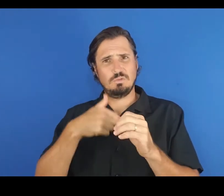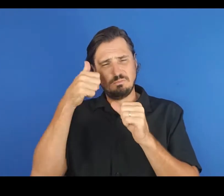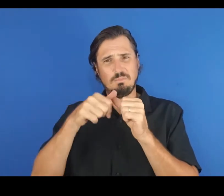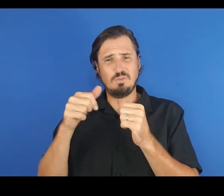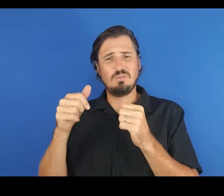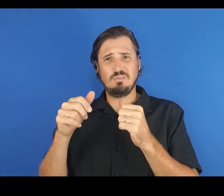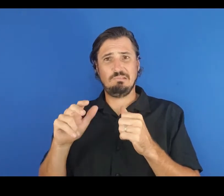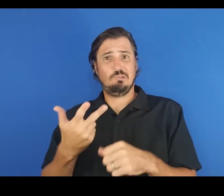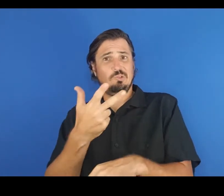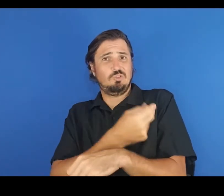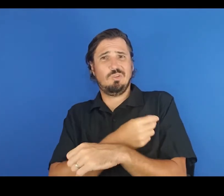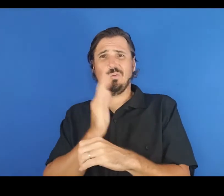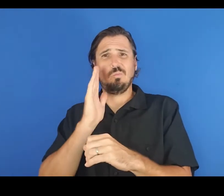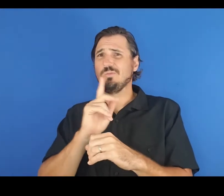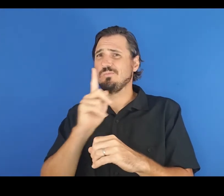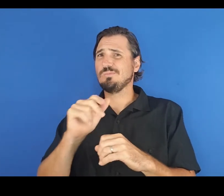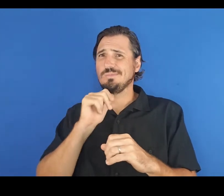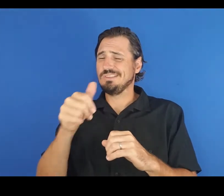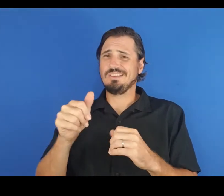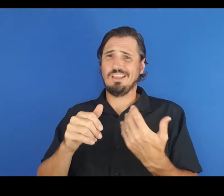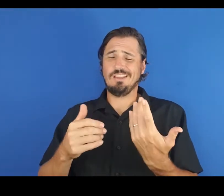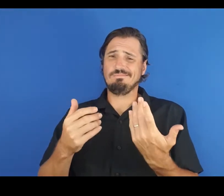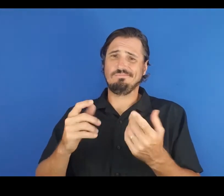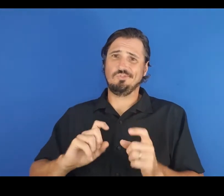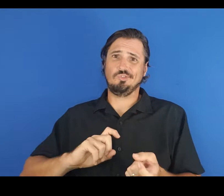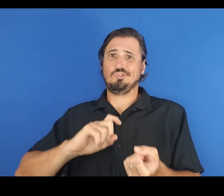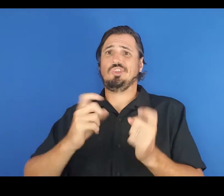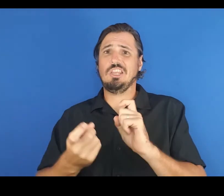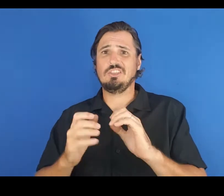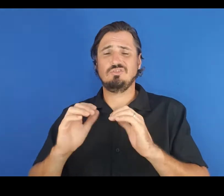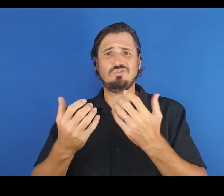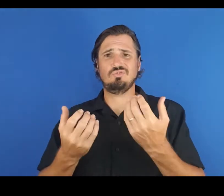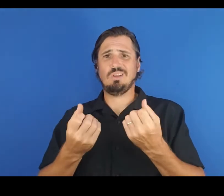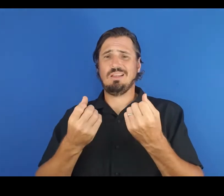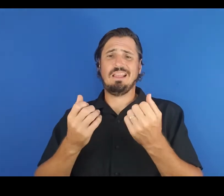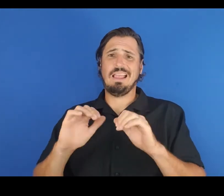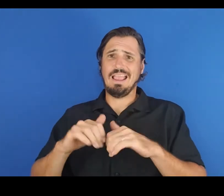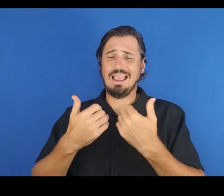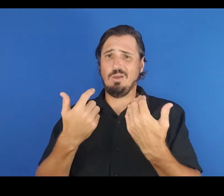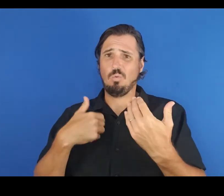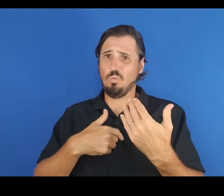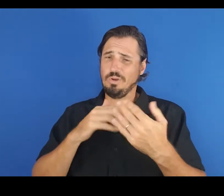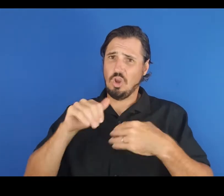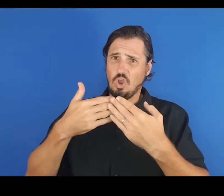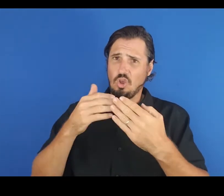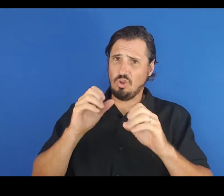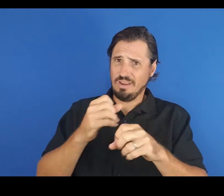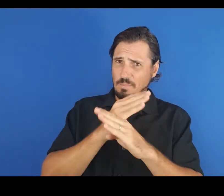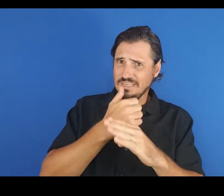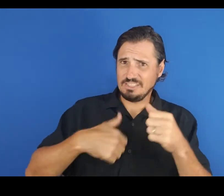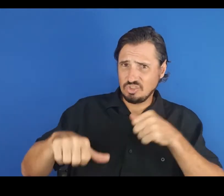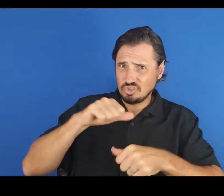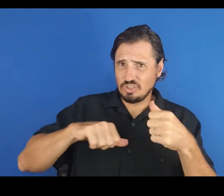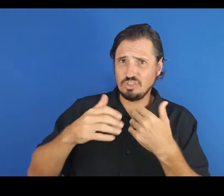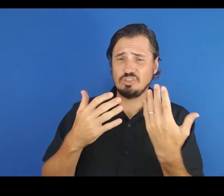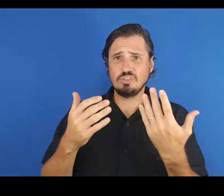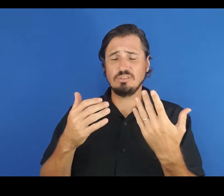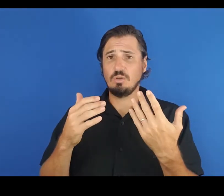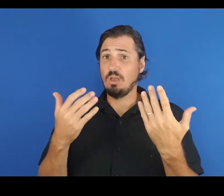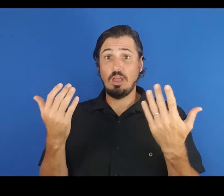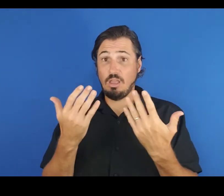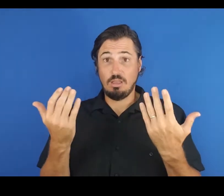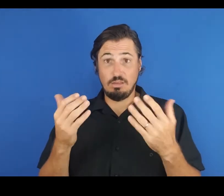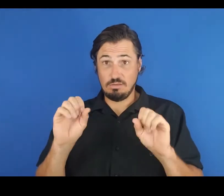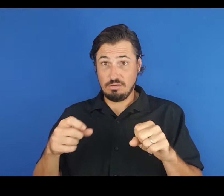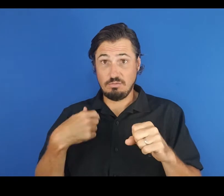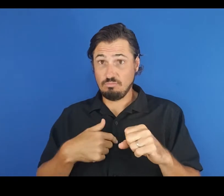that booster shots will not make a significant difference in the level of protection in our community. The game changer to bring the pandemic under control